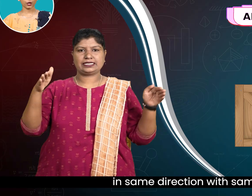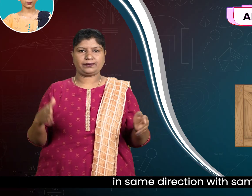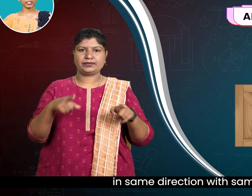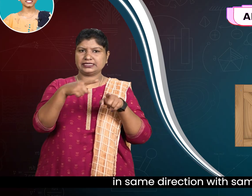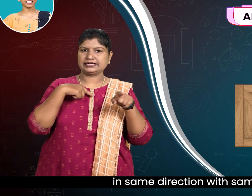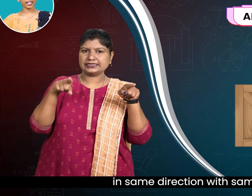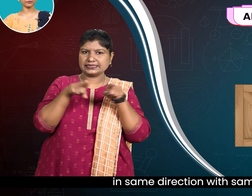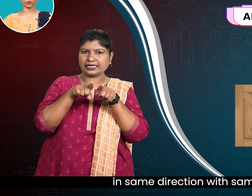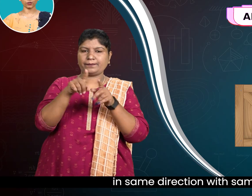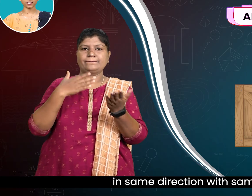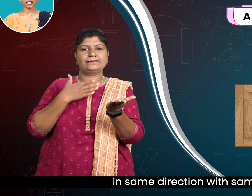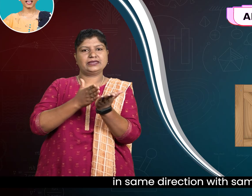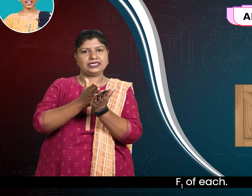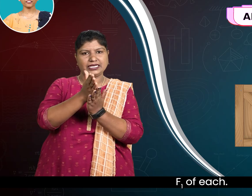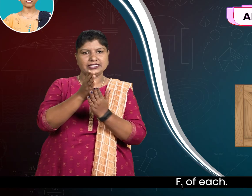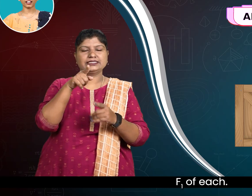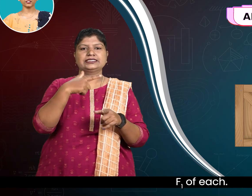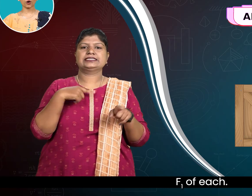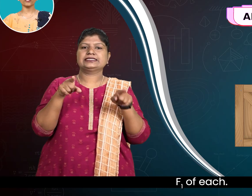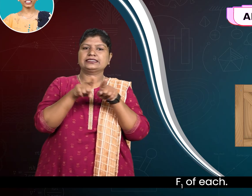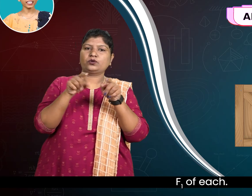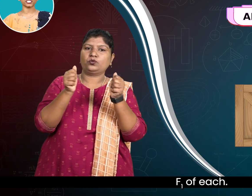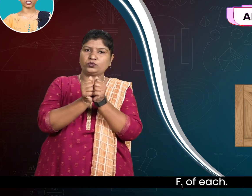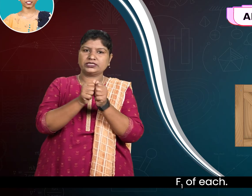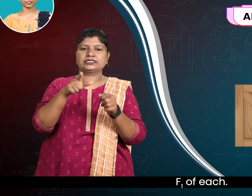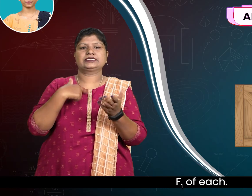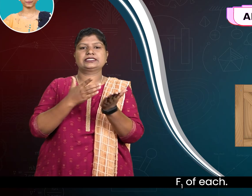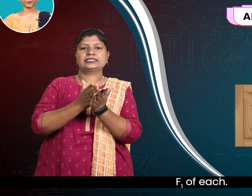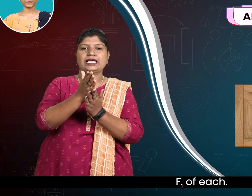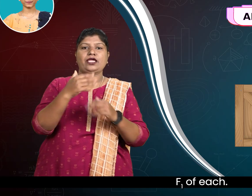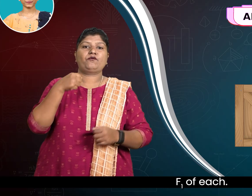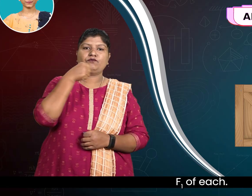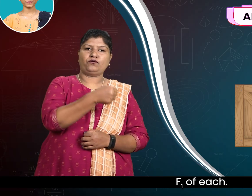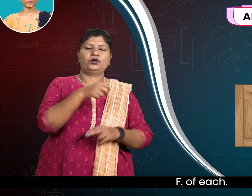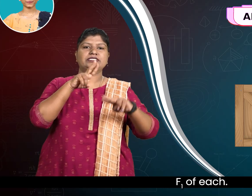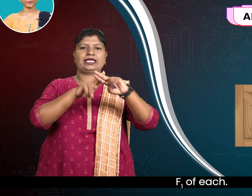direction with same force F1 of each.